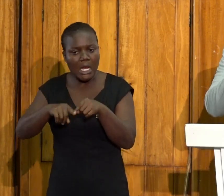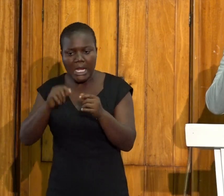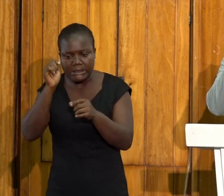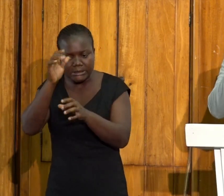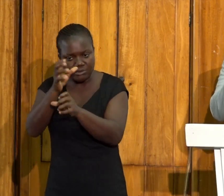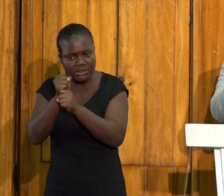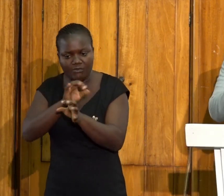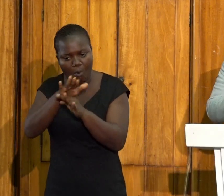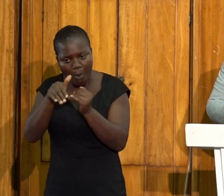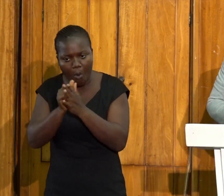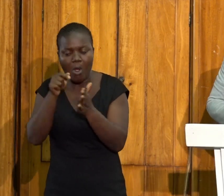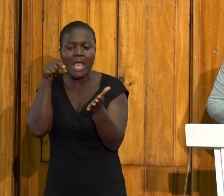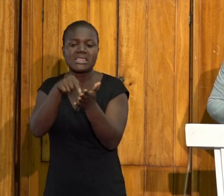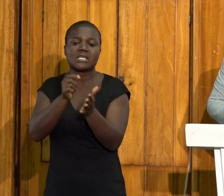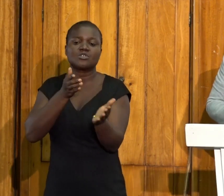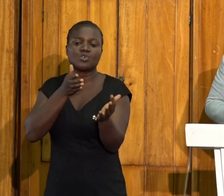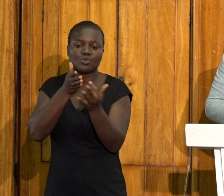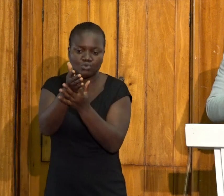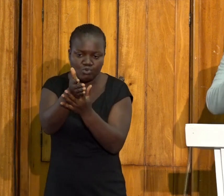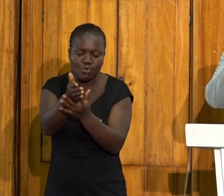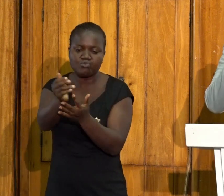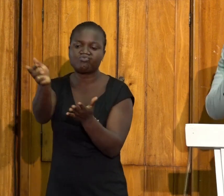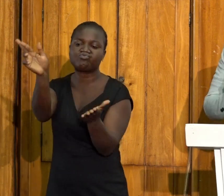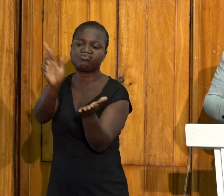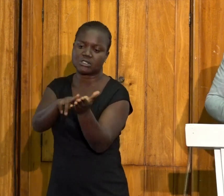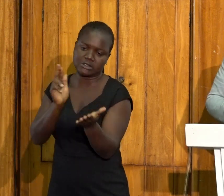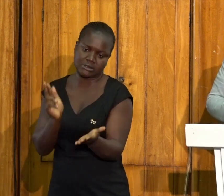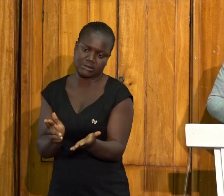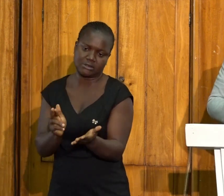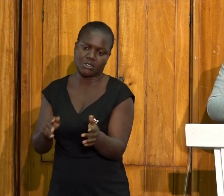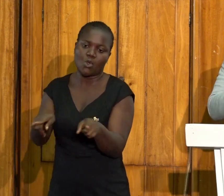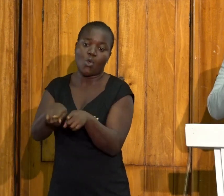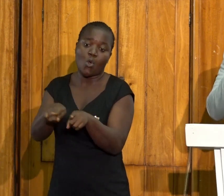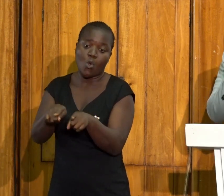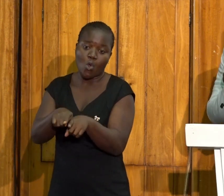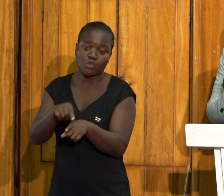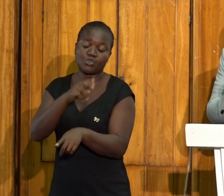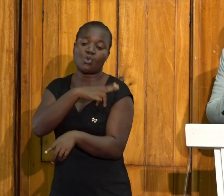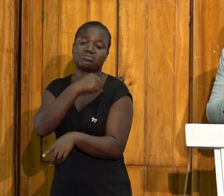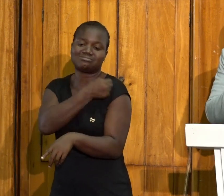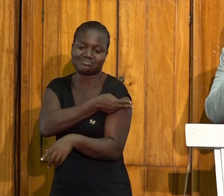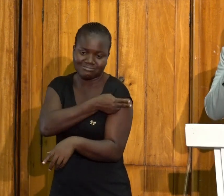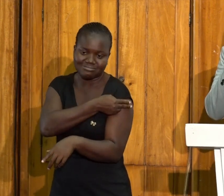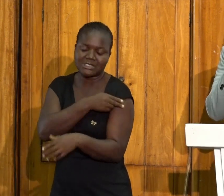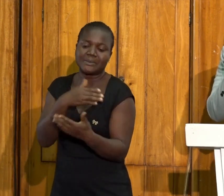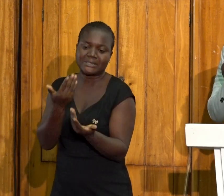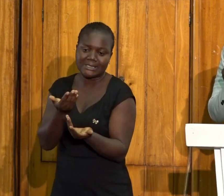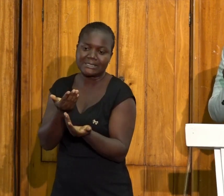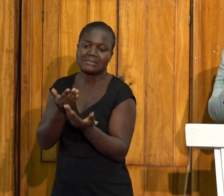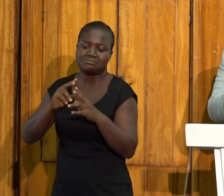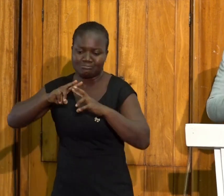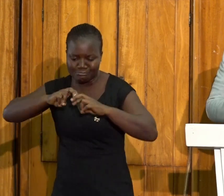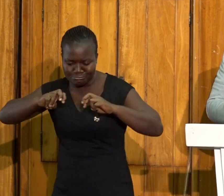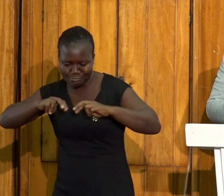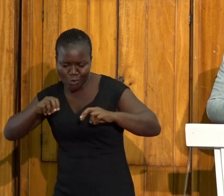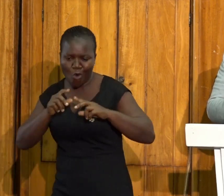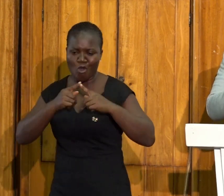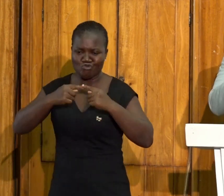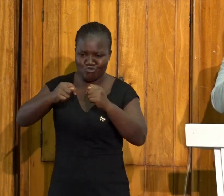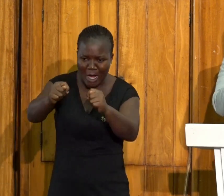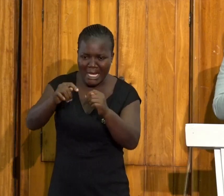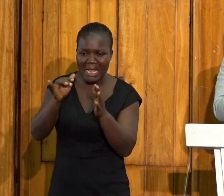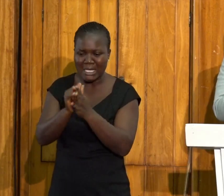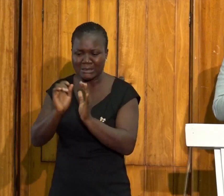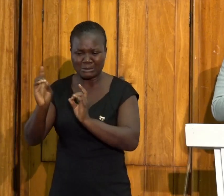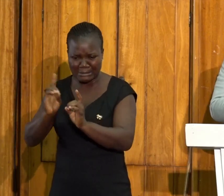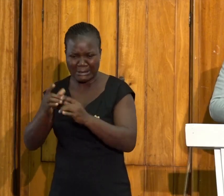a registry, for example. And also clinical trials. We have done clinical trials. There are clinical trials that are ongoing that